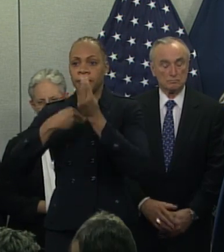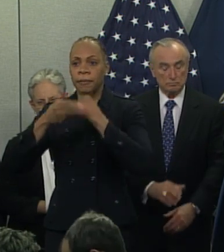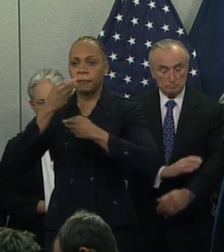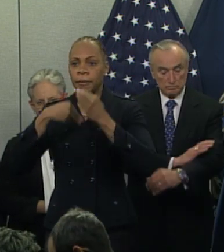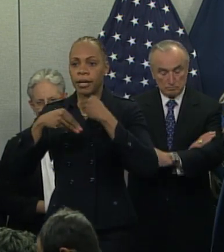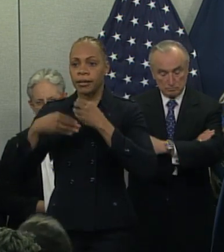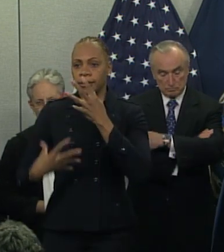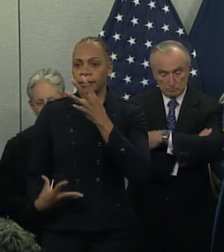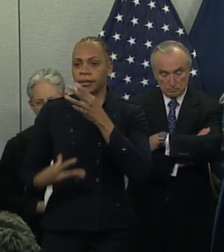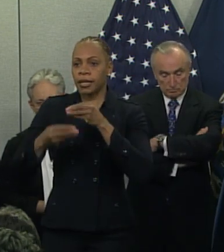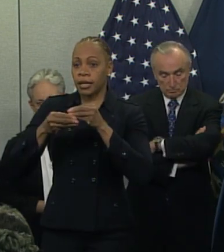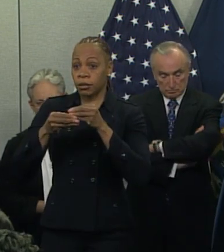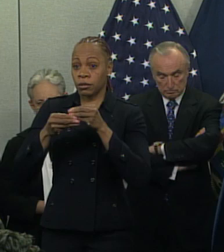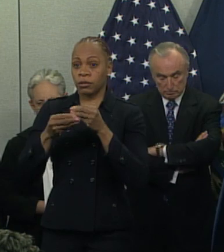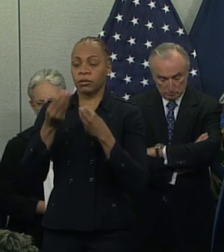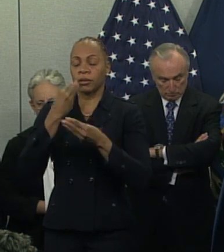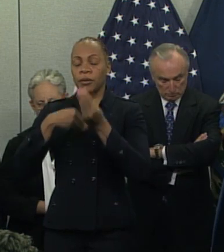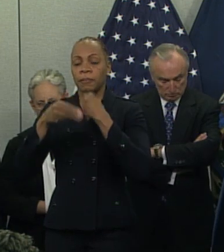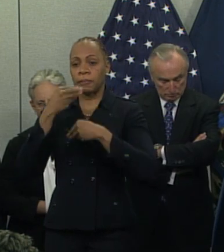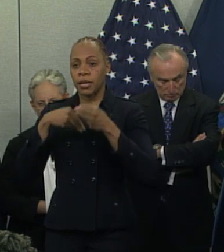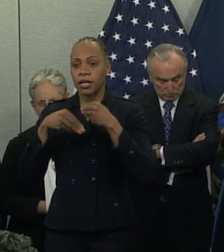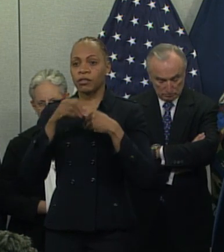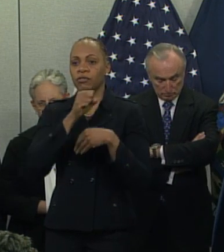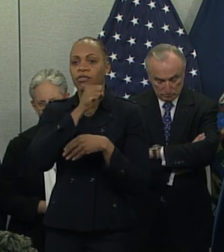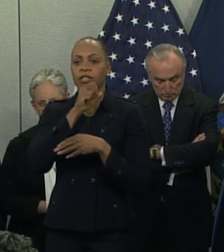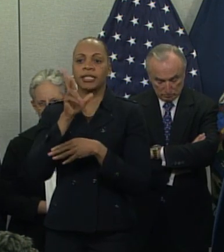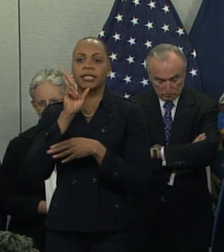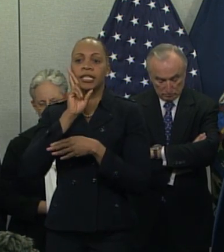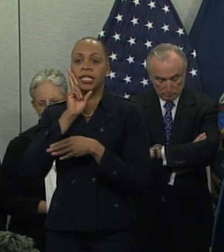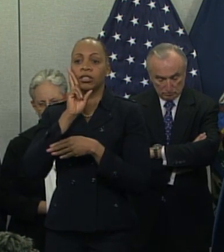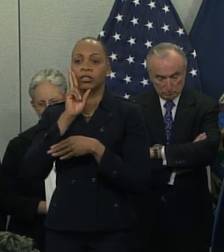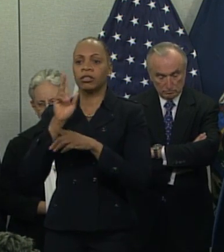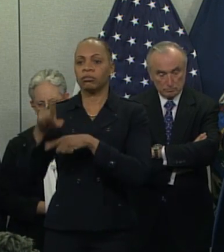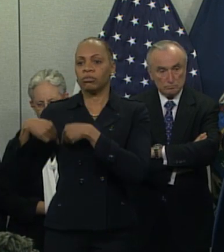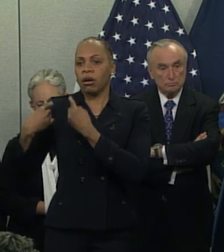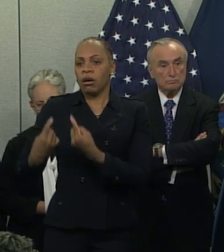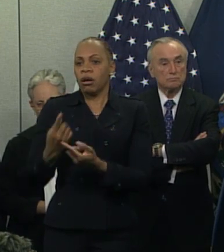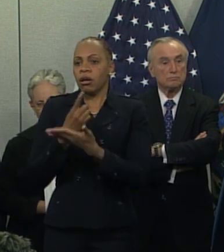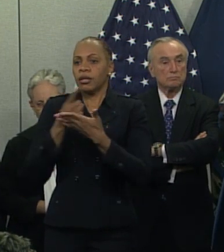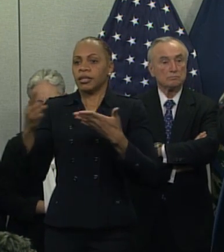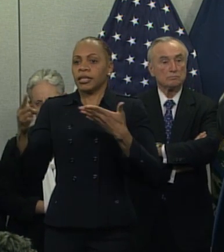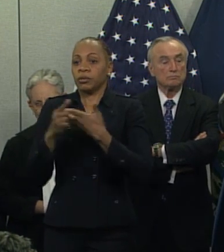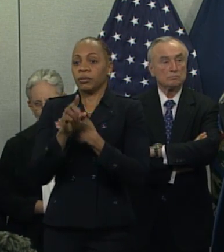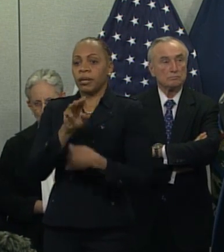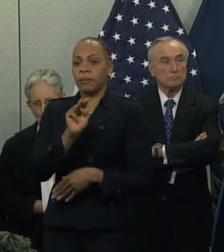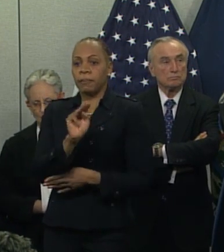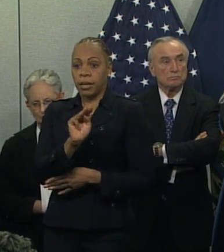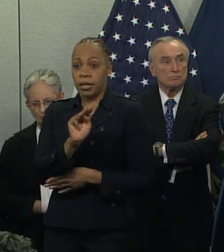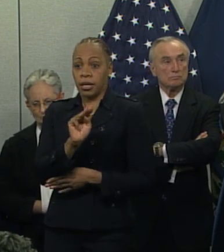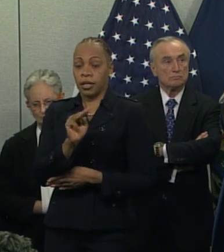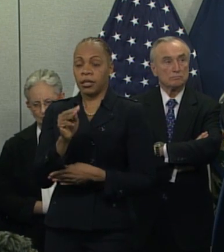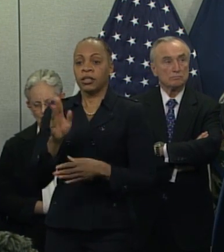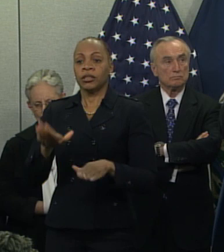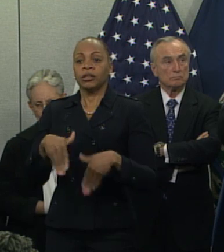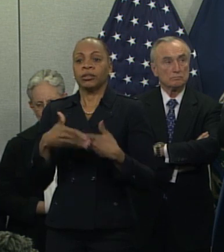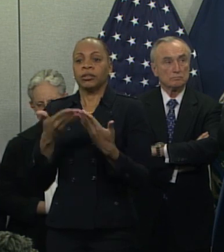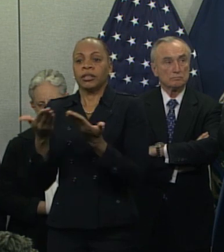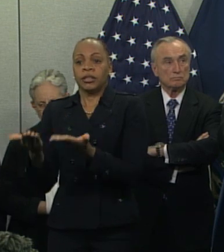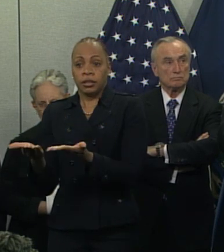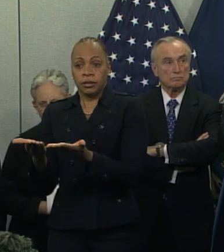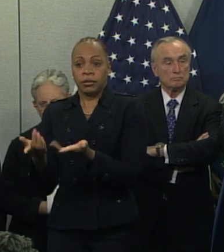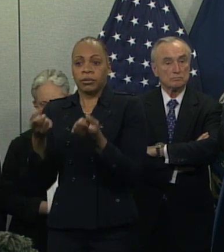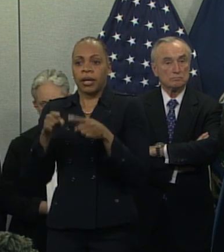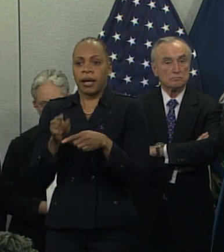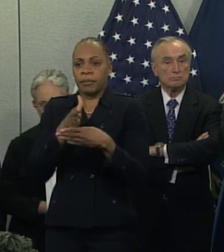delivered extra meals that will last seniors through Monday. So those deliveries will happen by the end of today and be enough food to